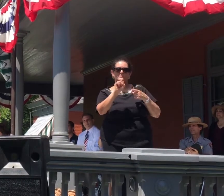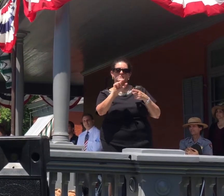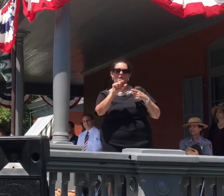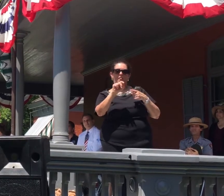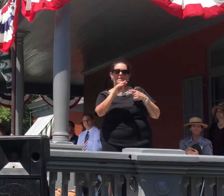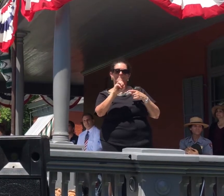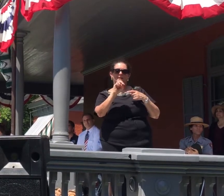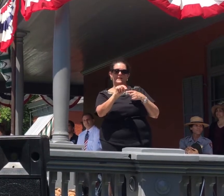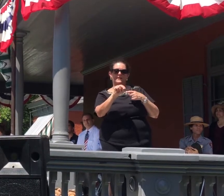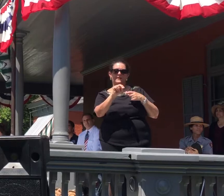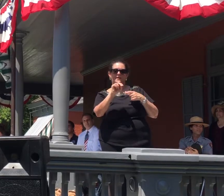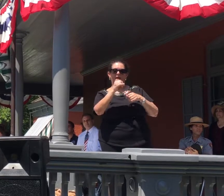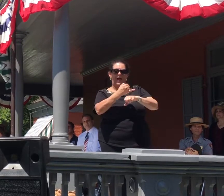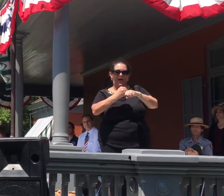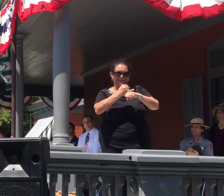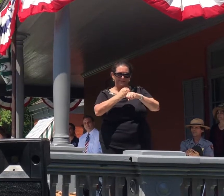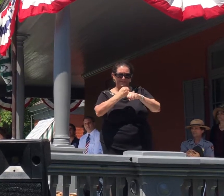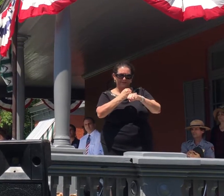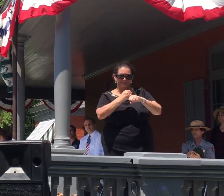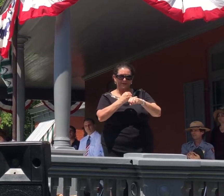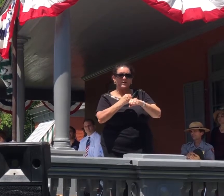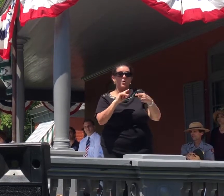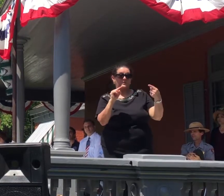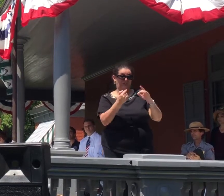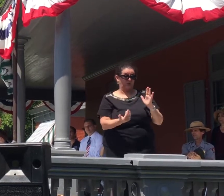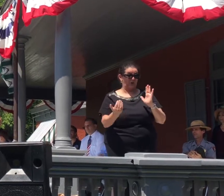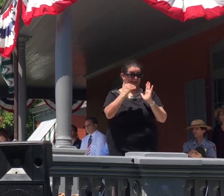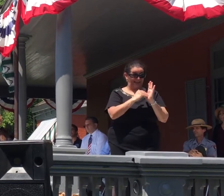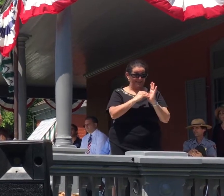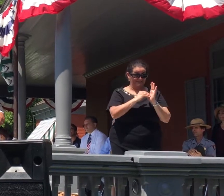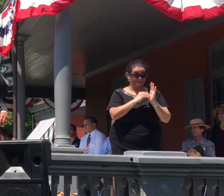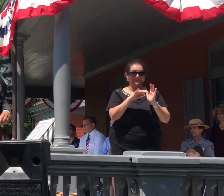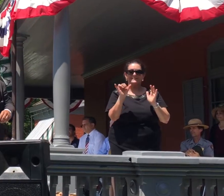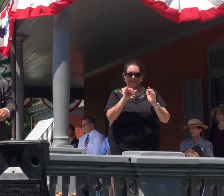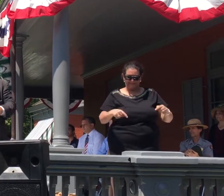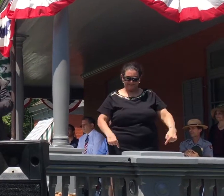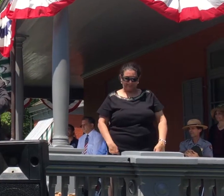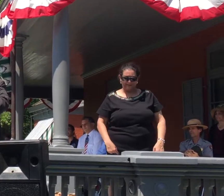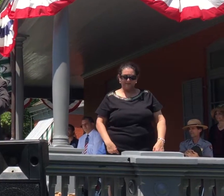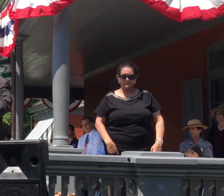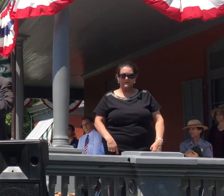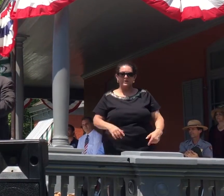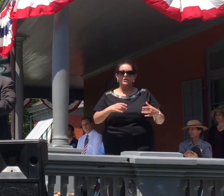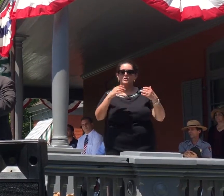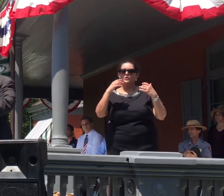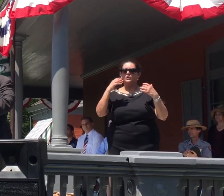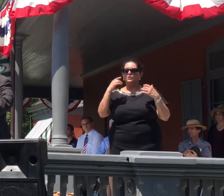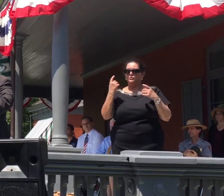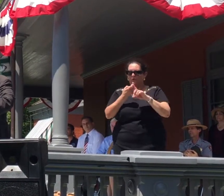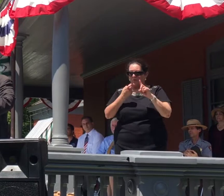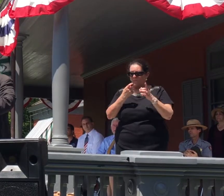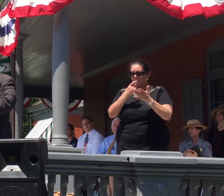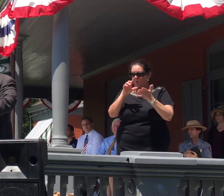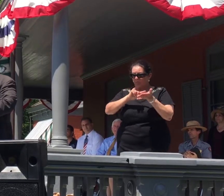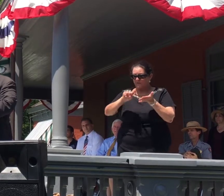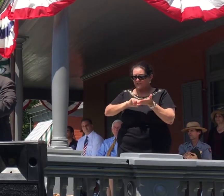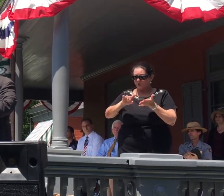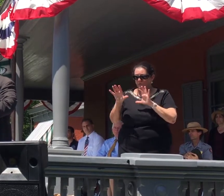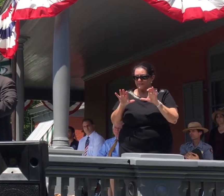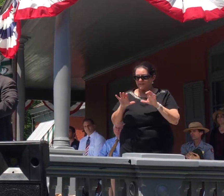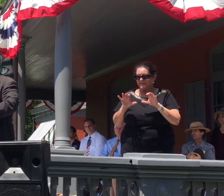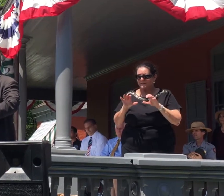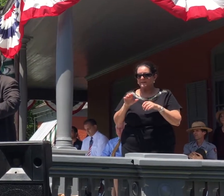Islands. Major Archibald Roosevelt, he was injured again in the same lower extremities. To our knowledge, Major